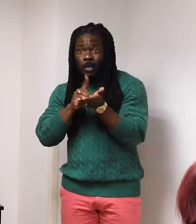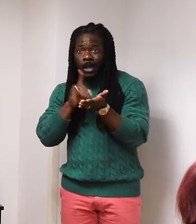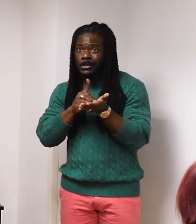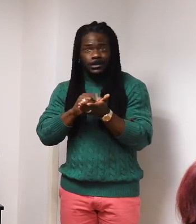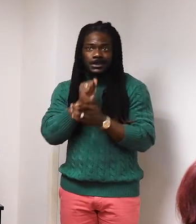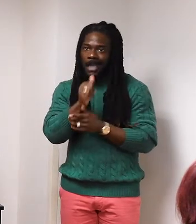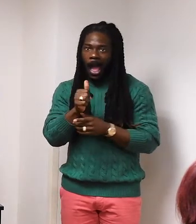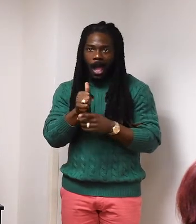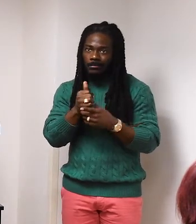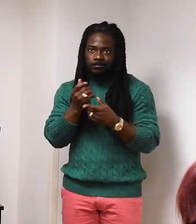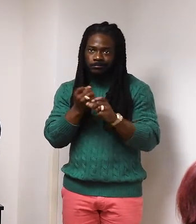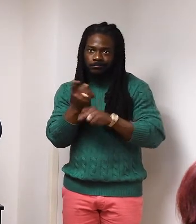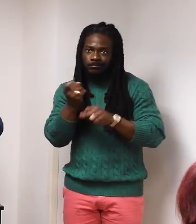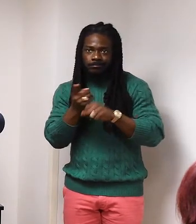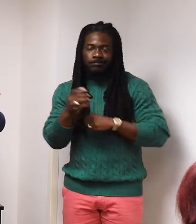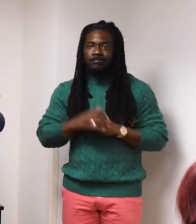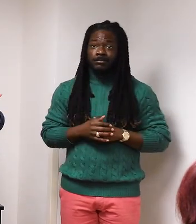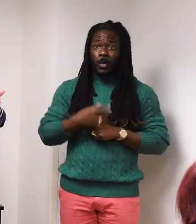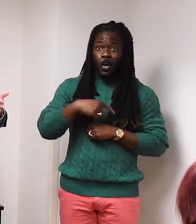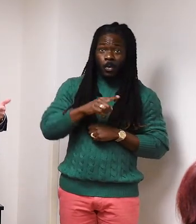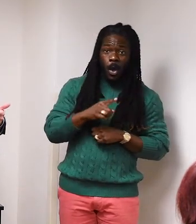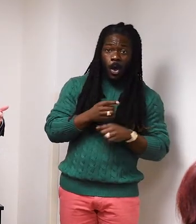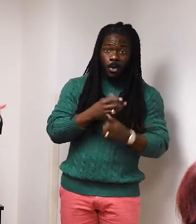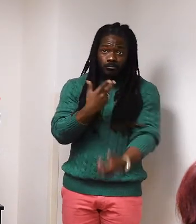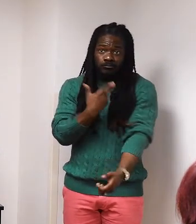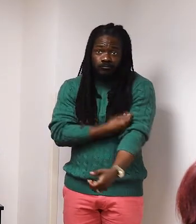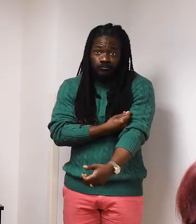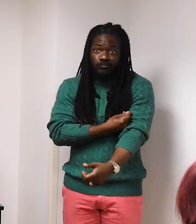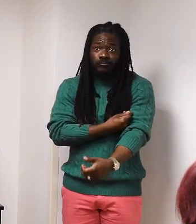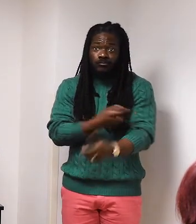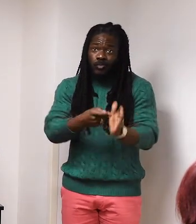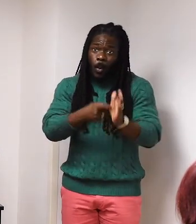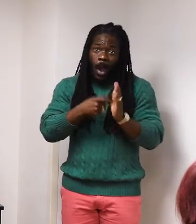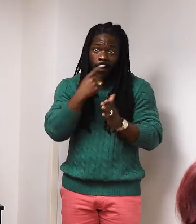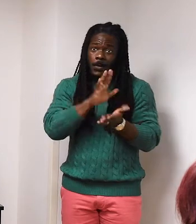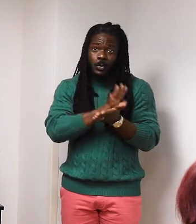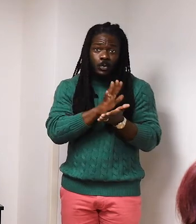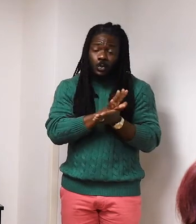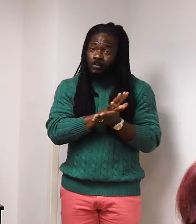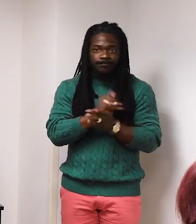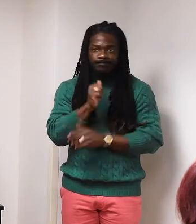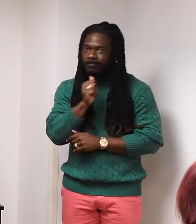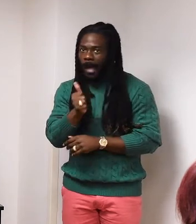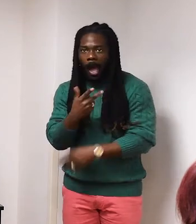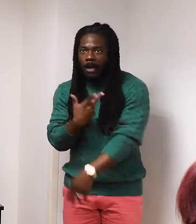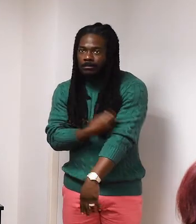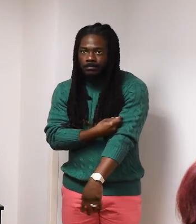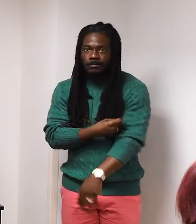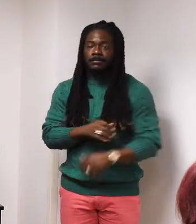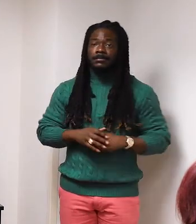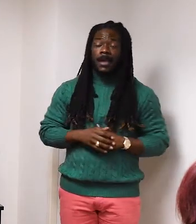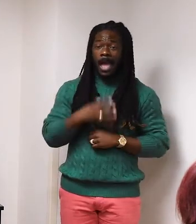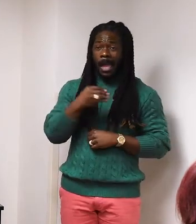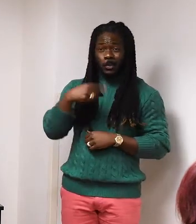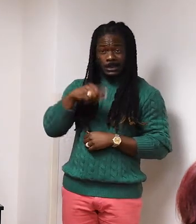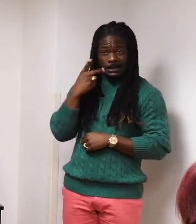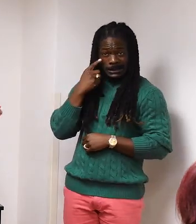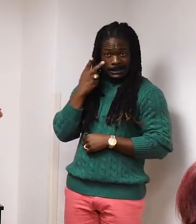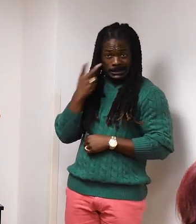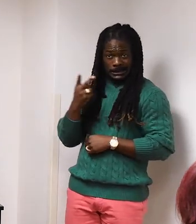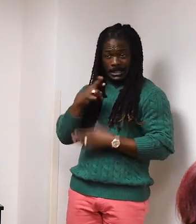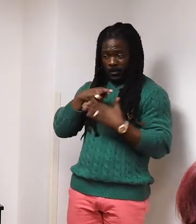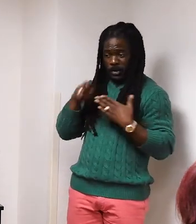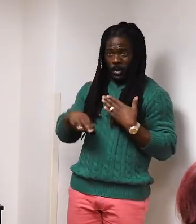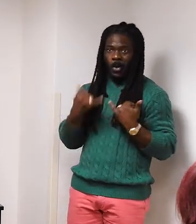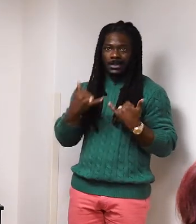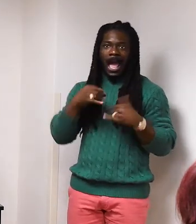great. The attention to routine vaccinations that are a requirement for schools were not as great. And we're seeing that result